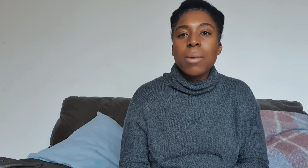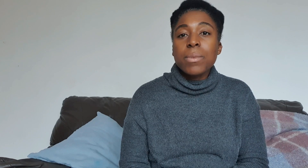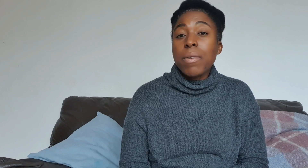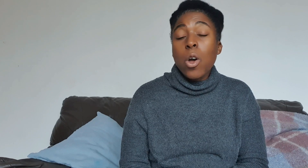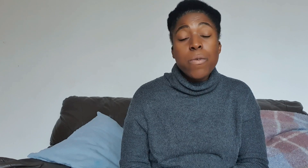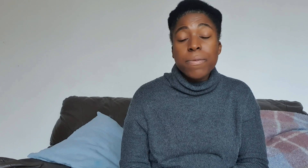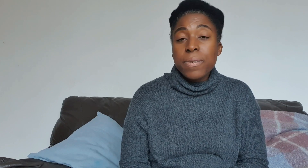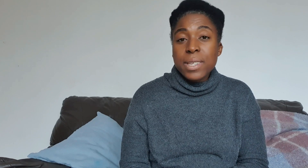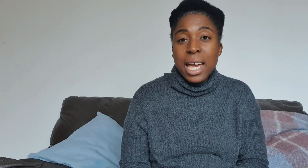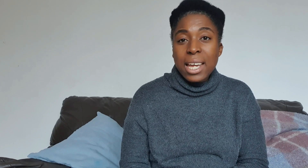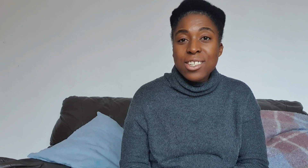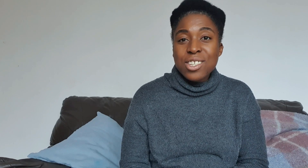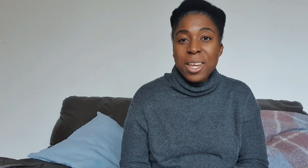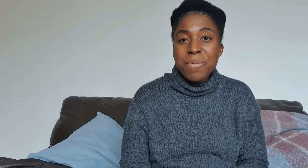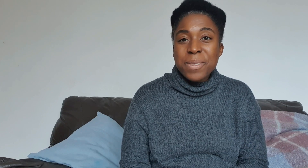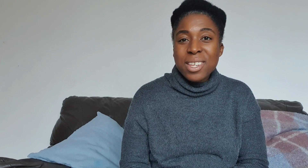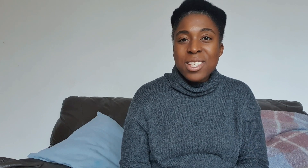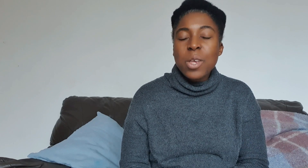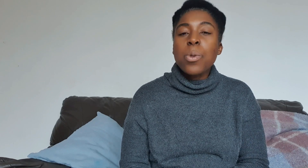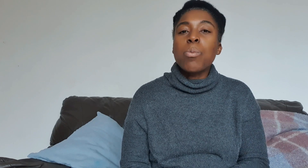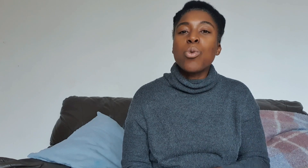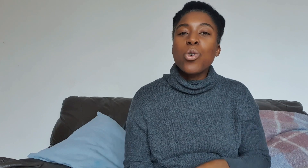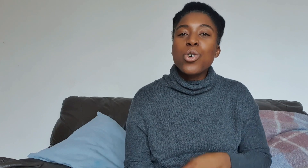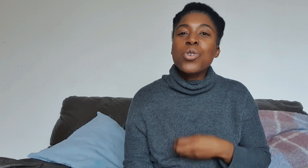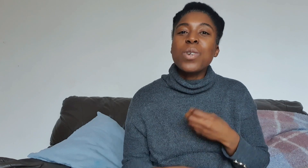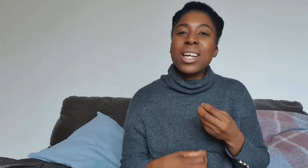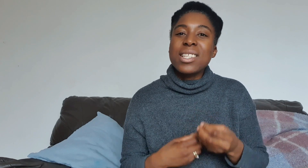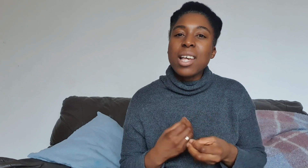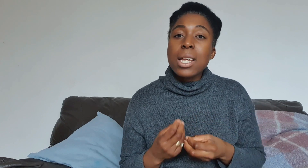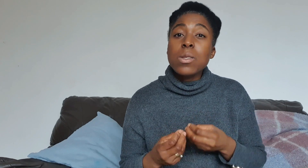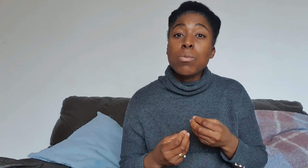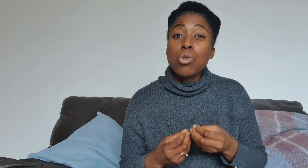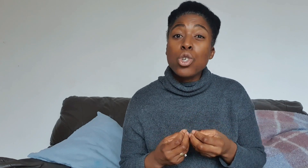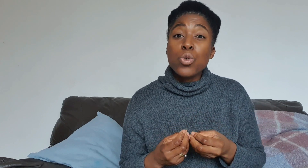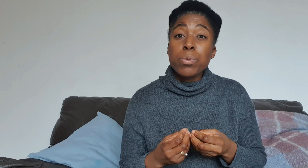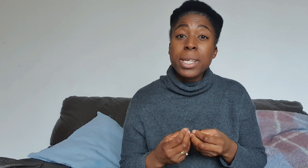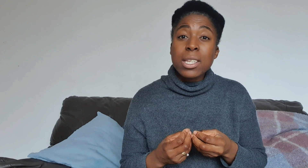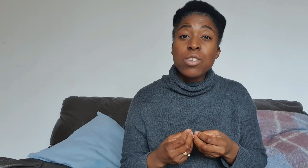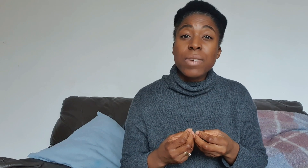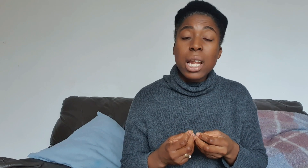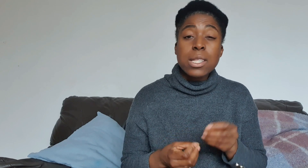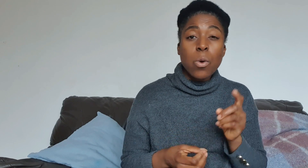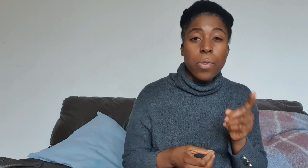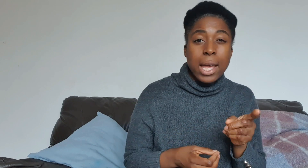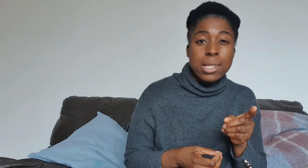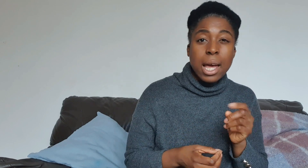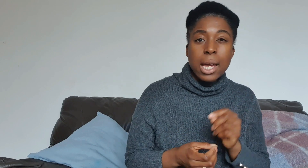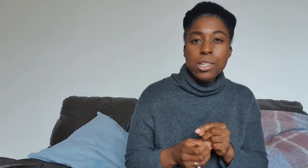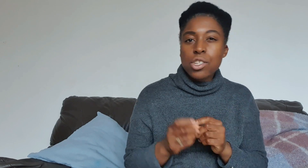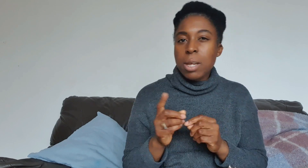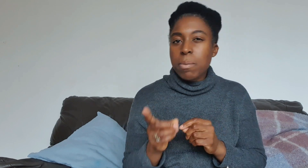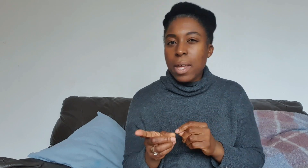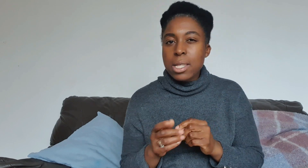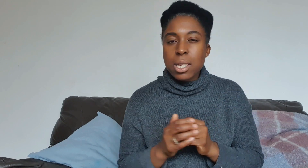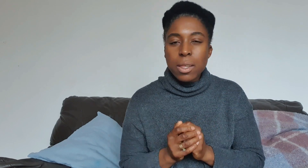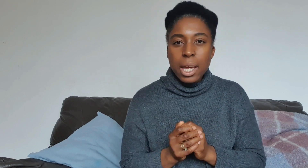There are over 50 hand shapes. So the more you learn signs, the more you will begin to realize, oh, that's that handshake, that's another